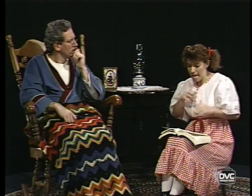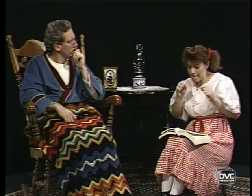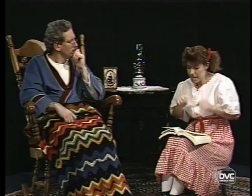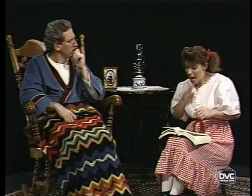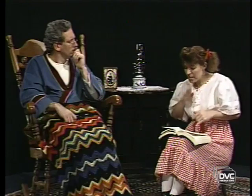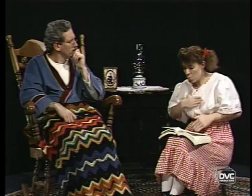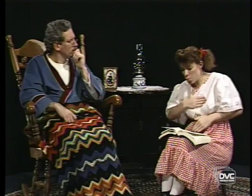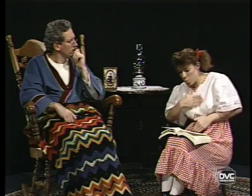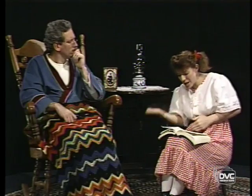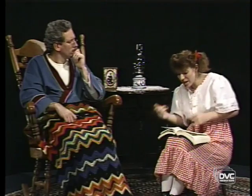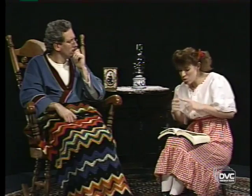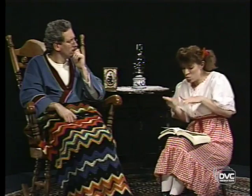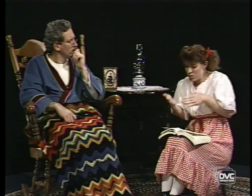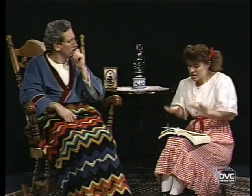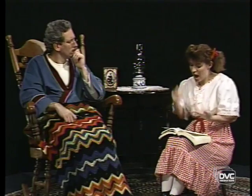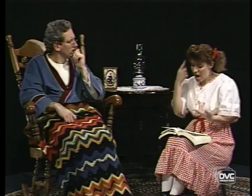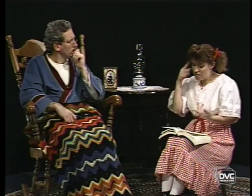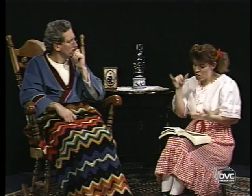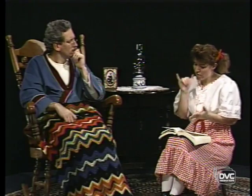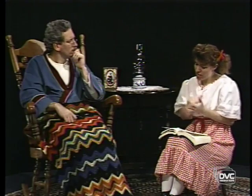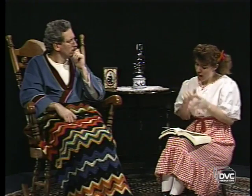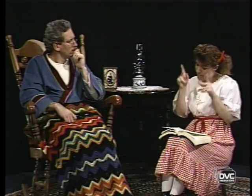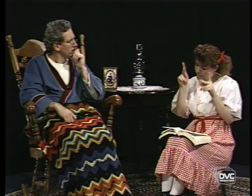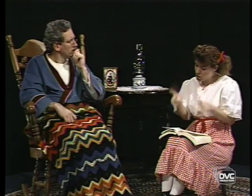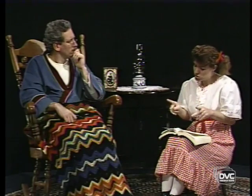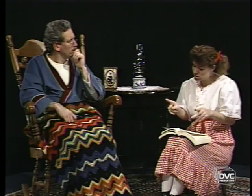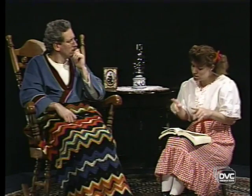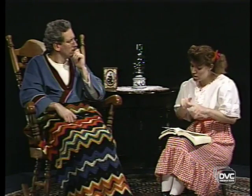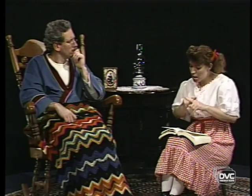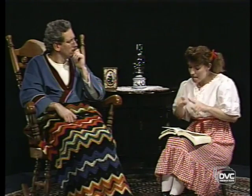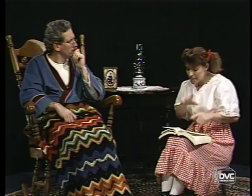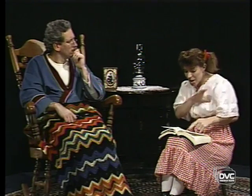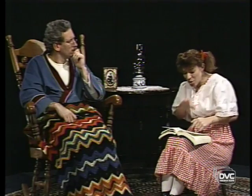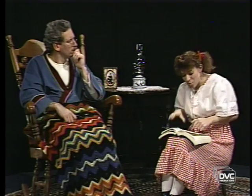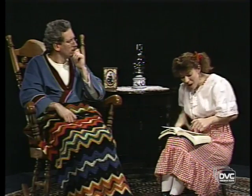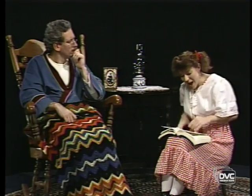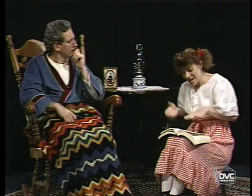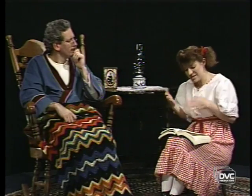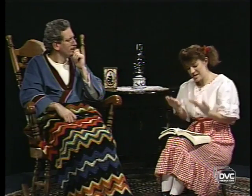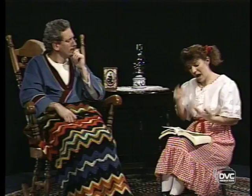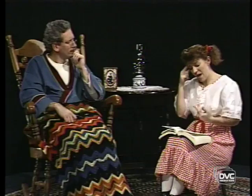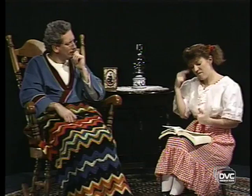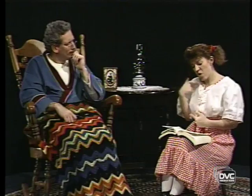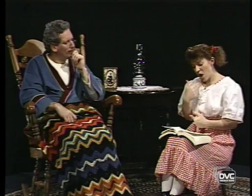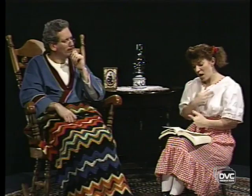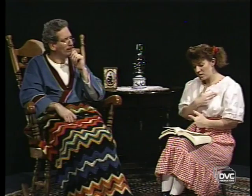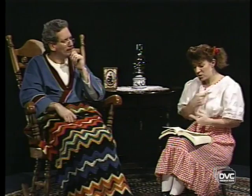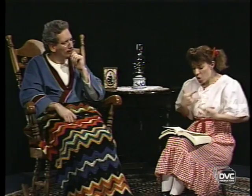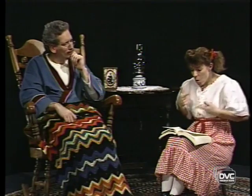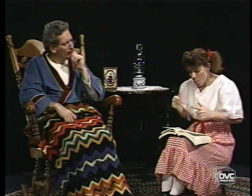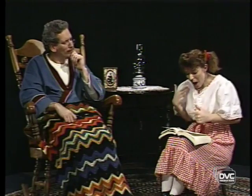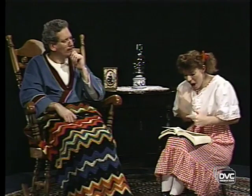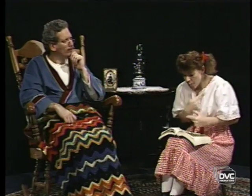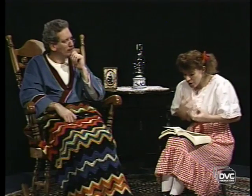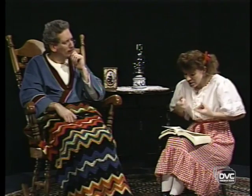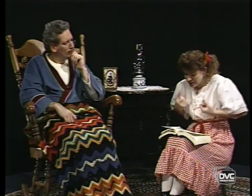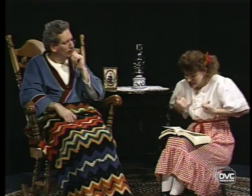someone may be willing to die for that person but Christ died for us